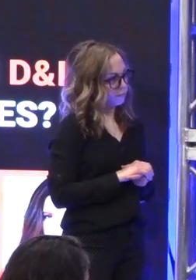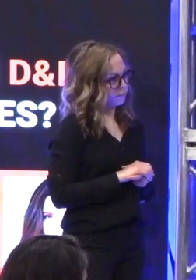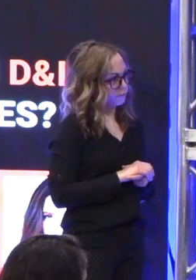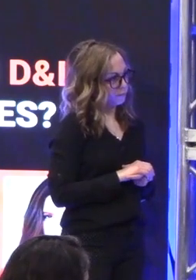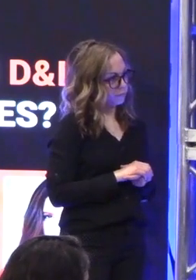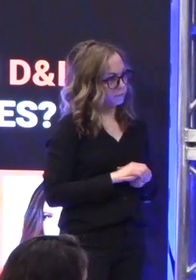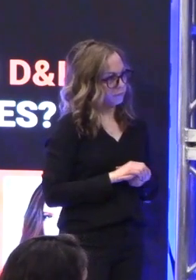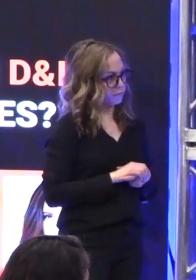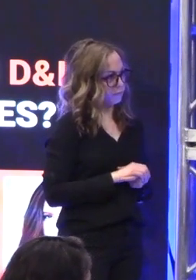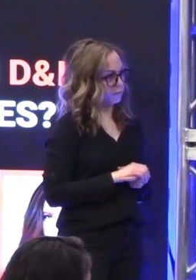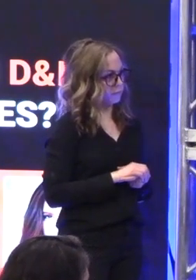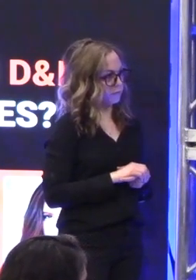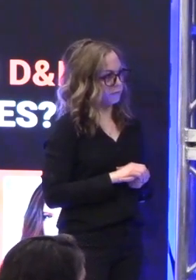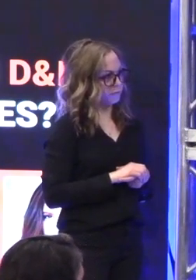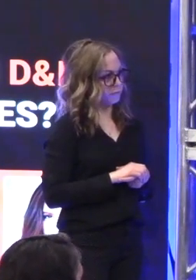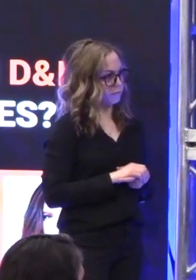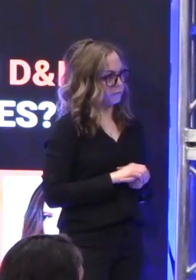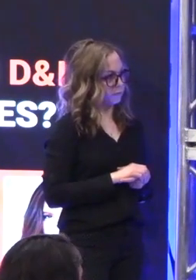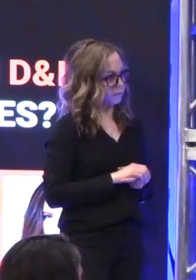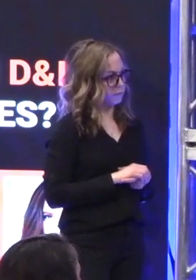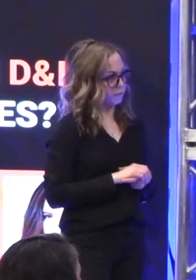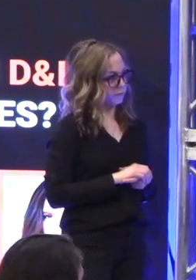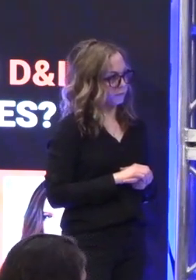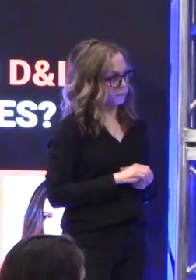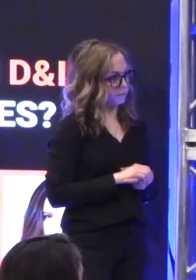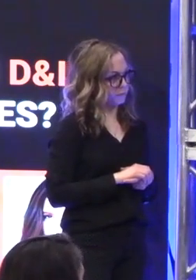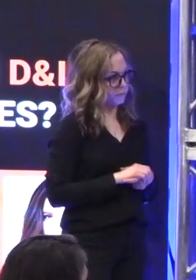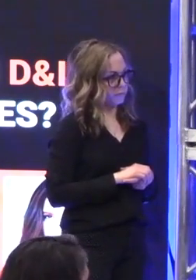true. What matters is,